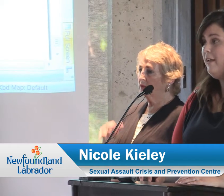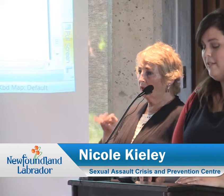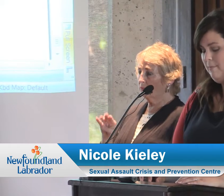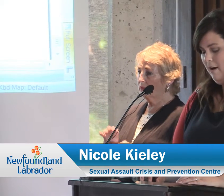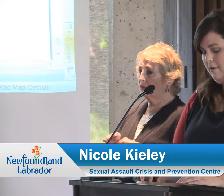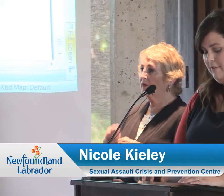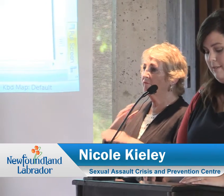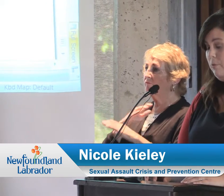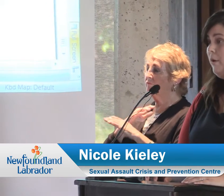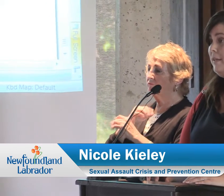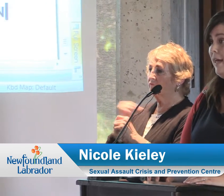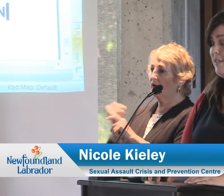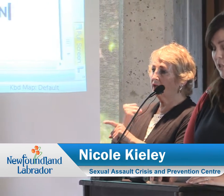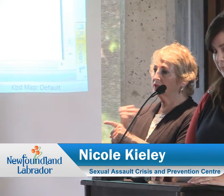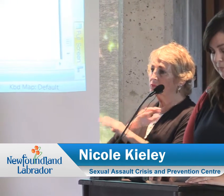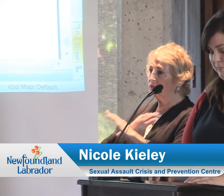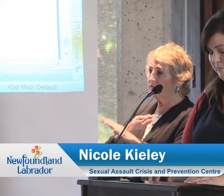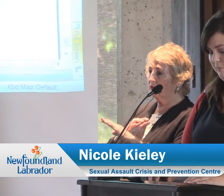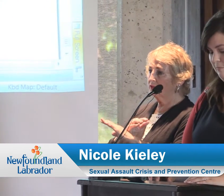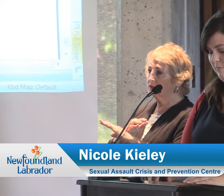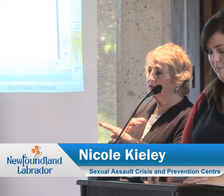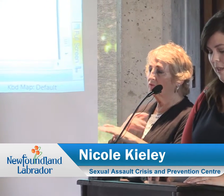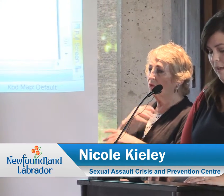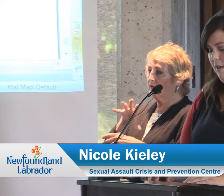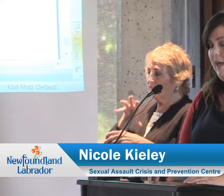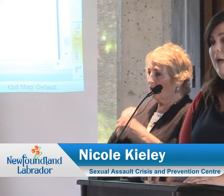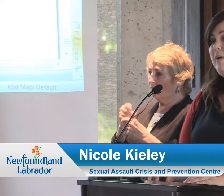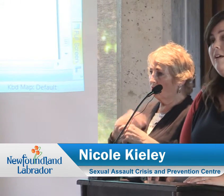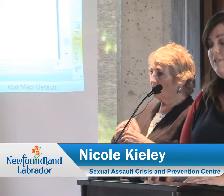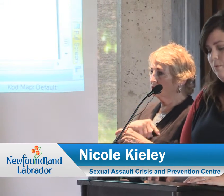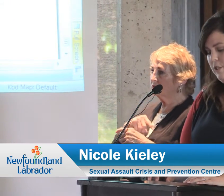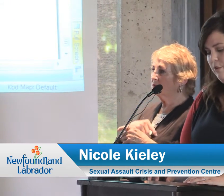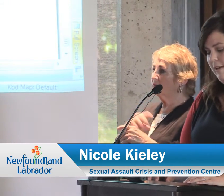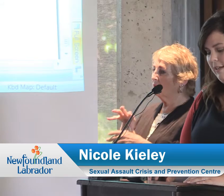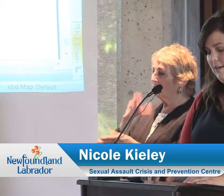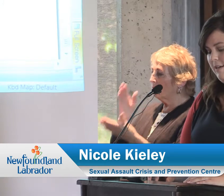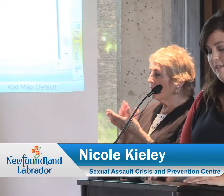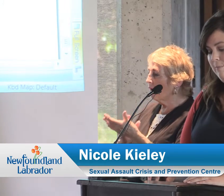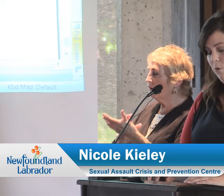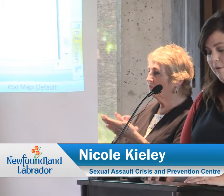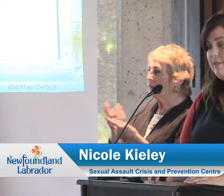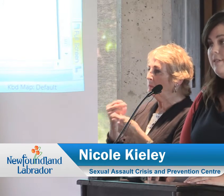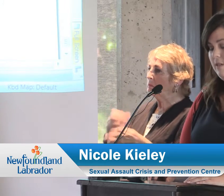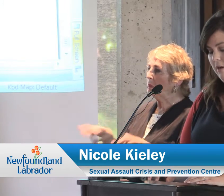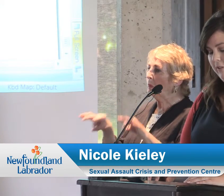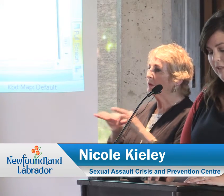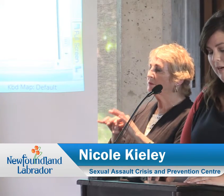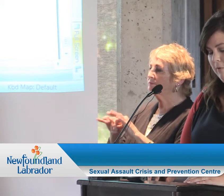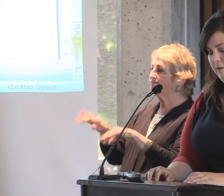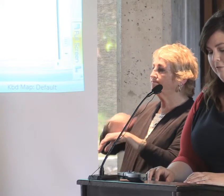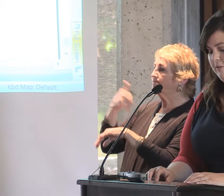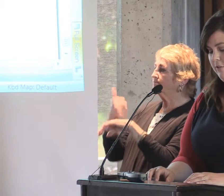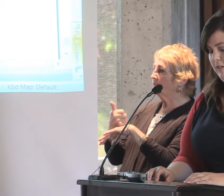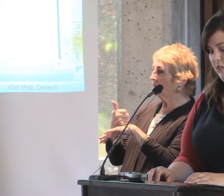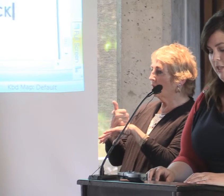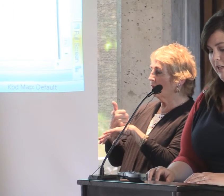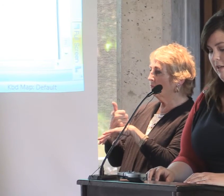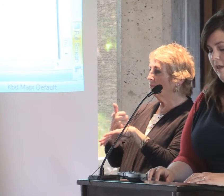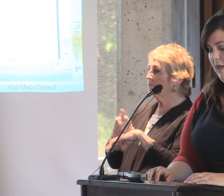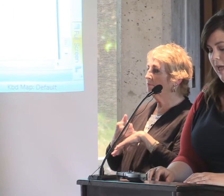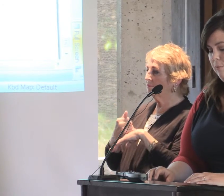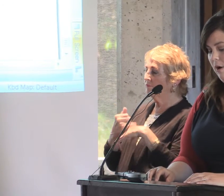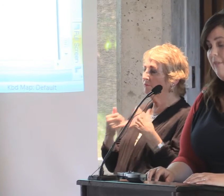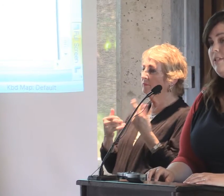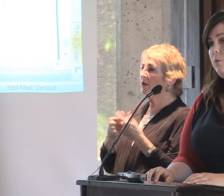for making us a part of this important launch. And we also wish to recognize the importance of collaborative,